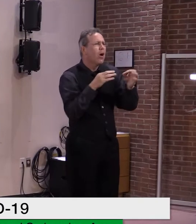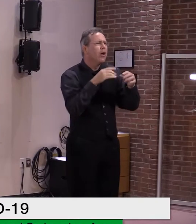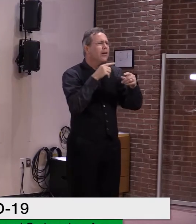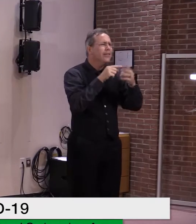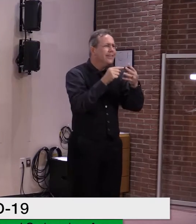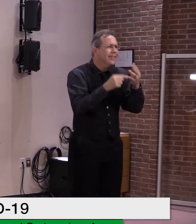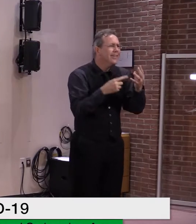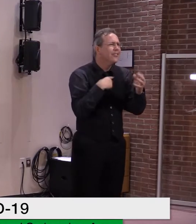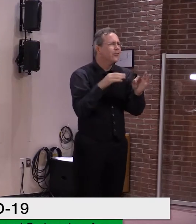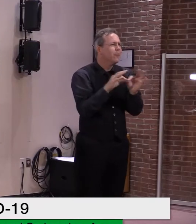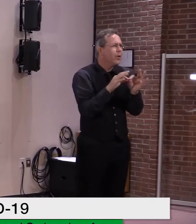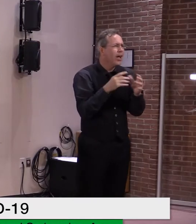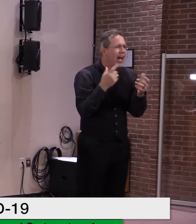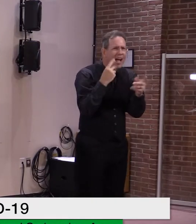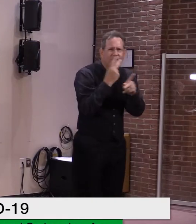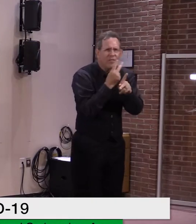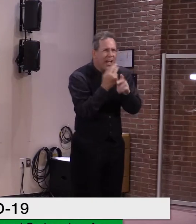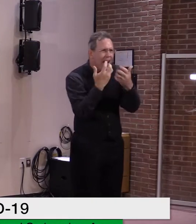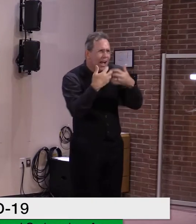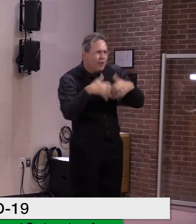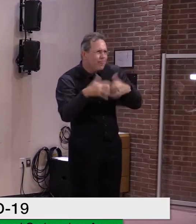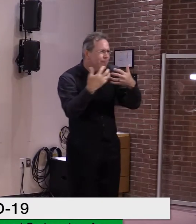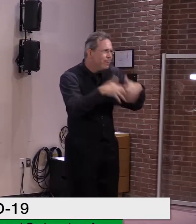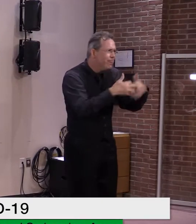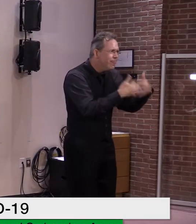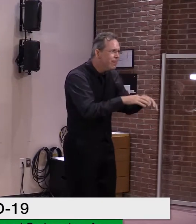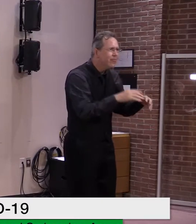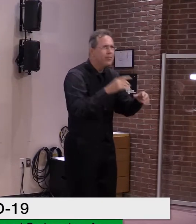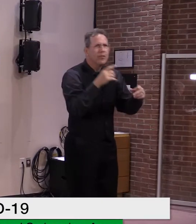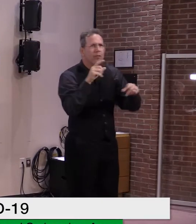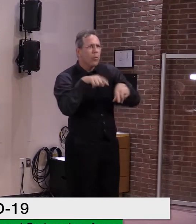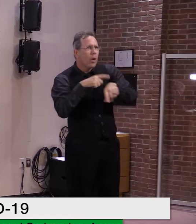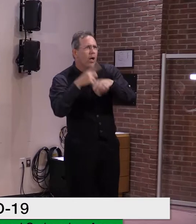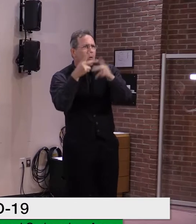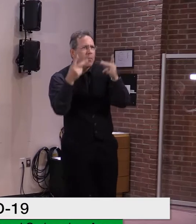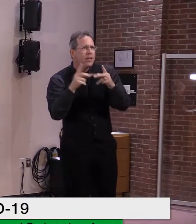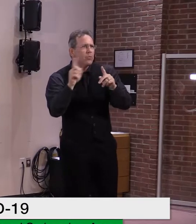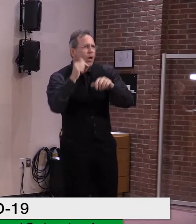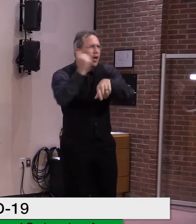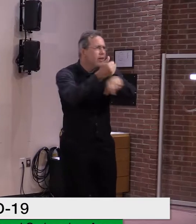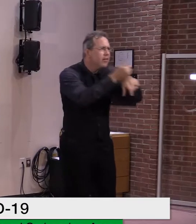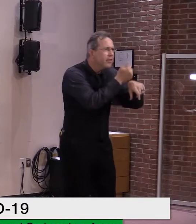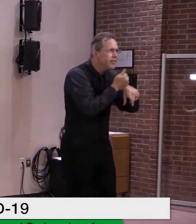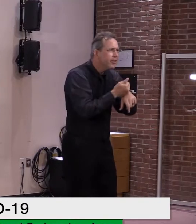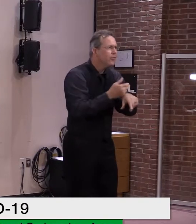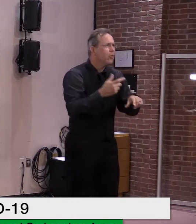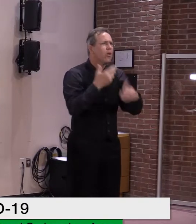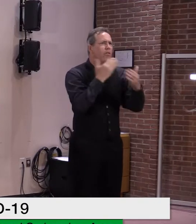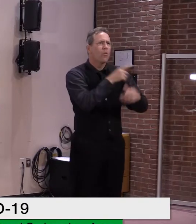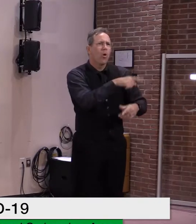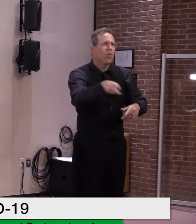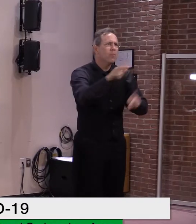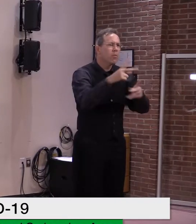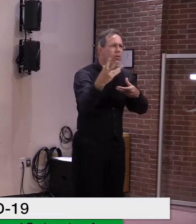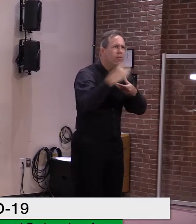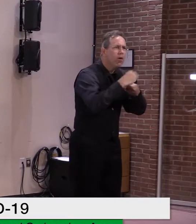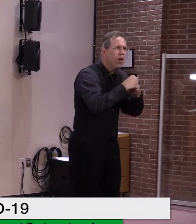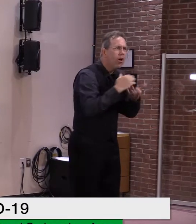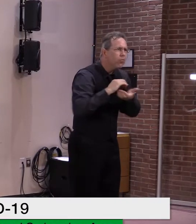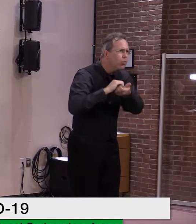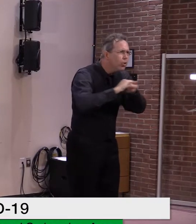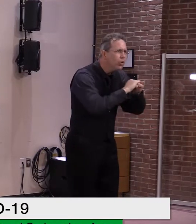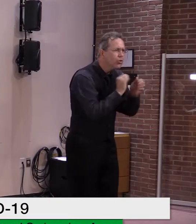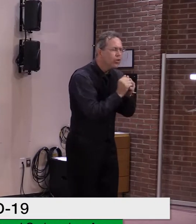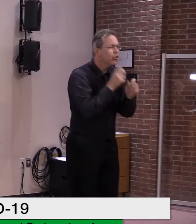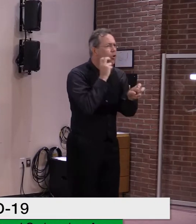to make our efforts a success. I wish to thank them as well. It has been an